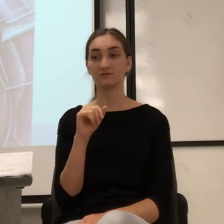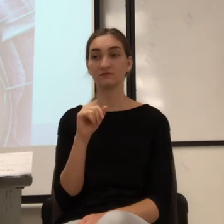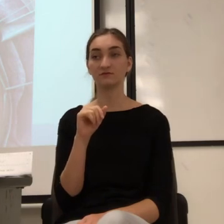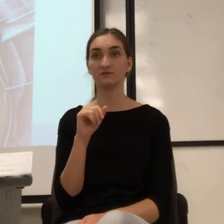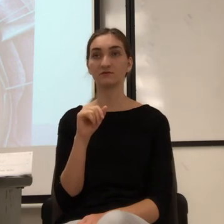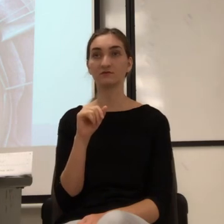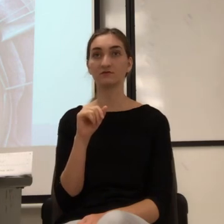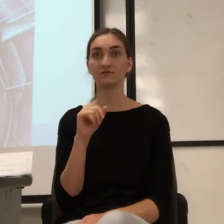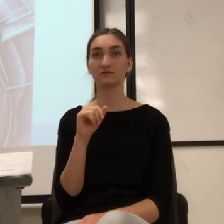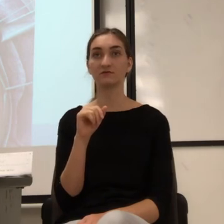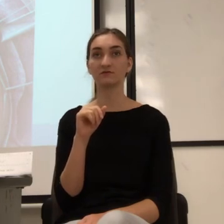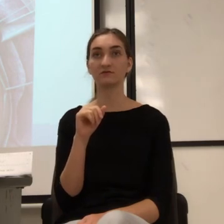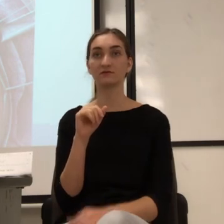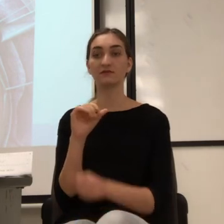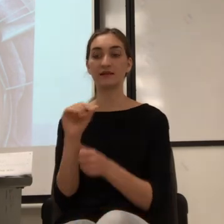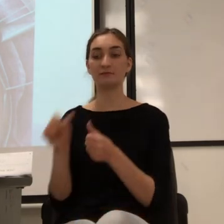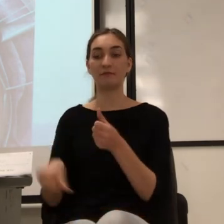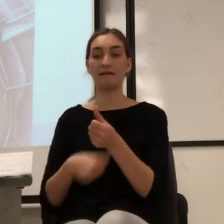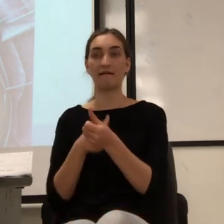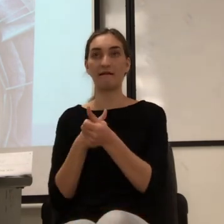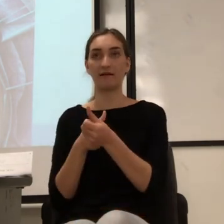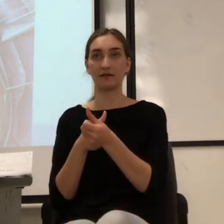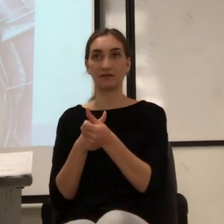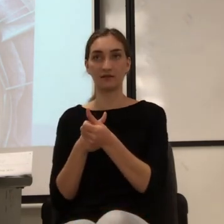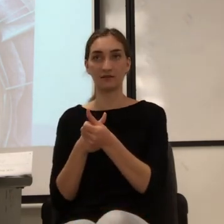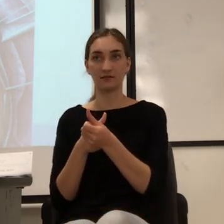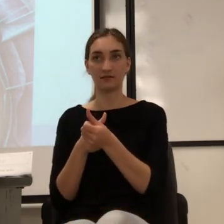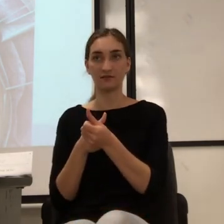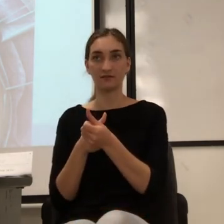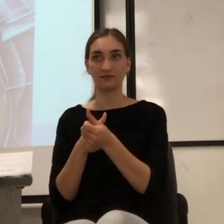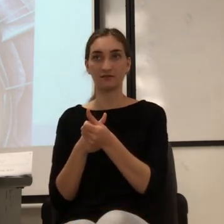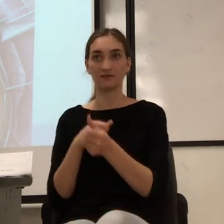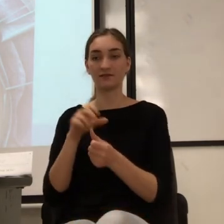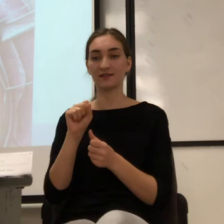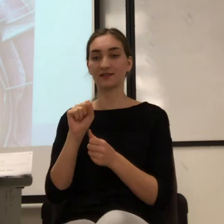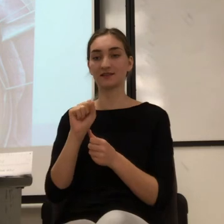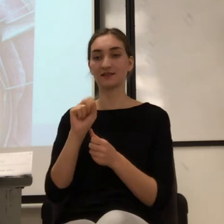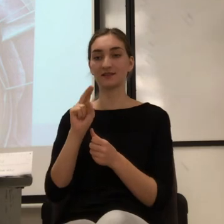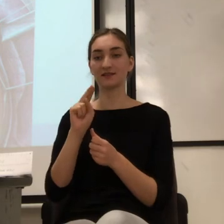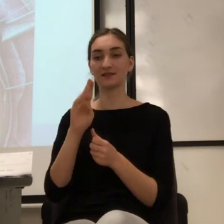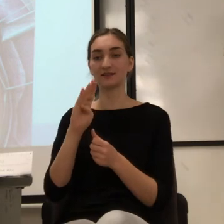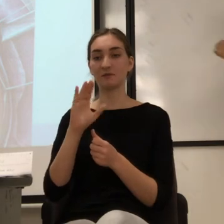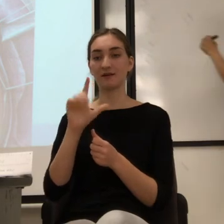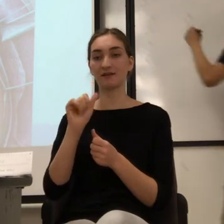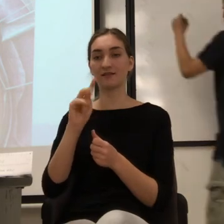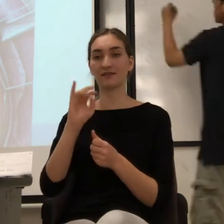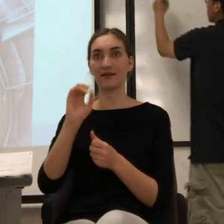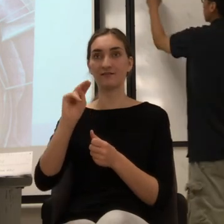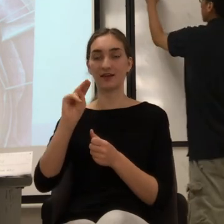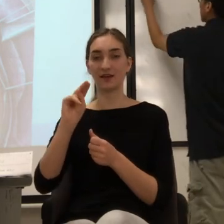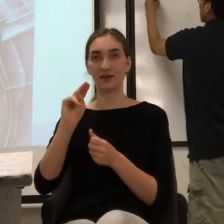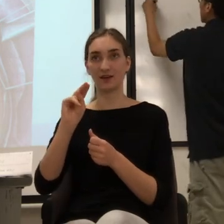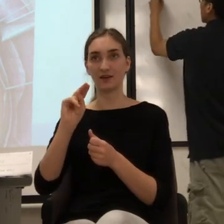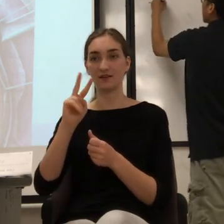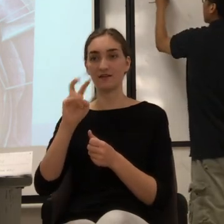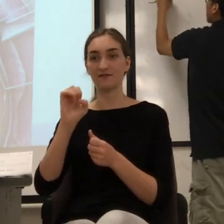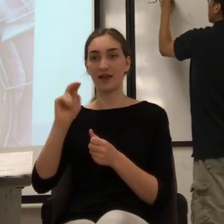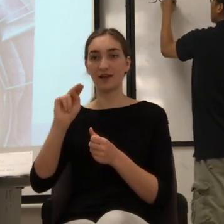Is posterior to the subclavian vein, is anterior to